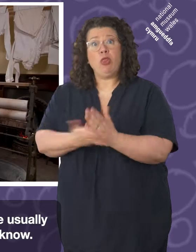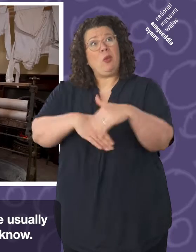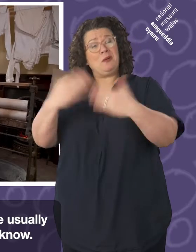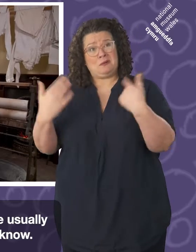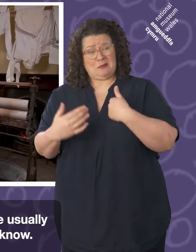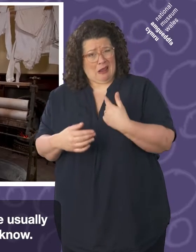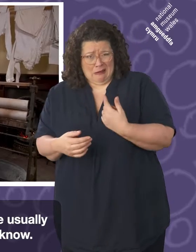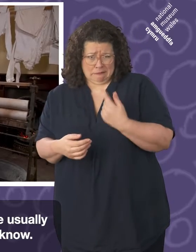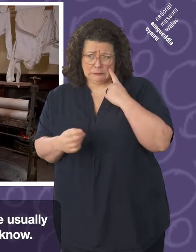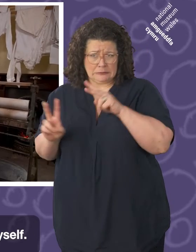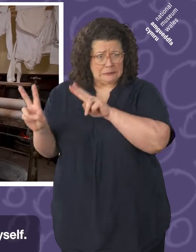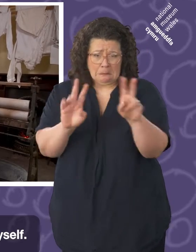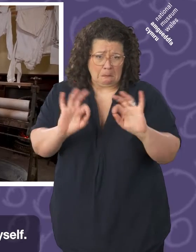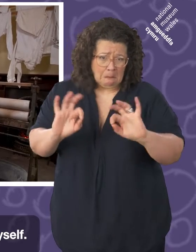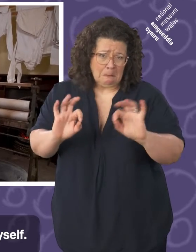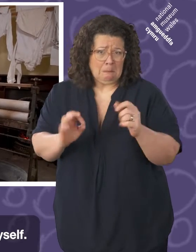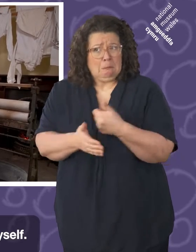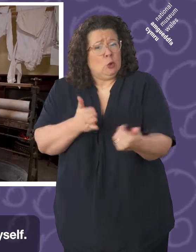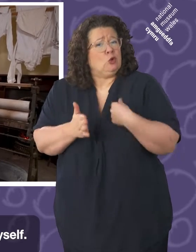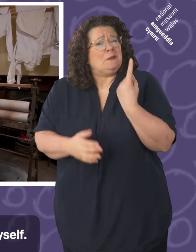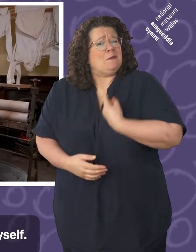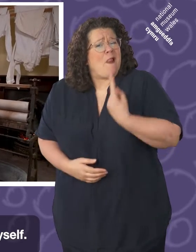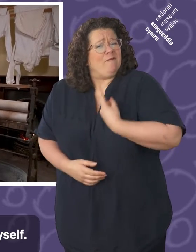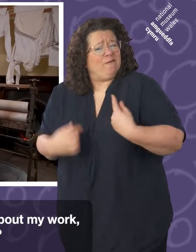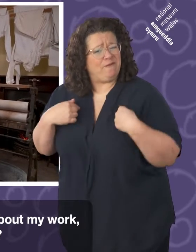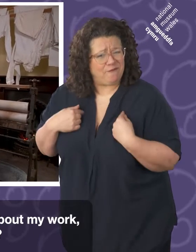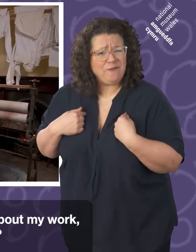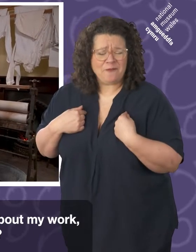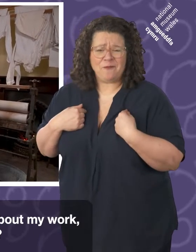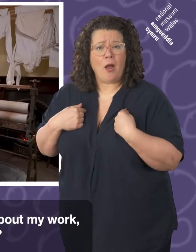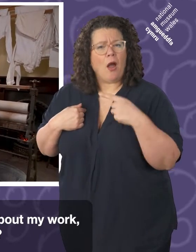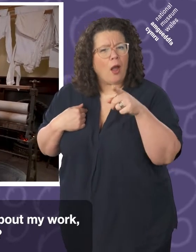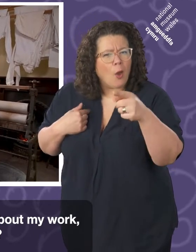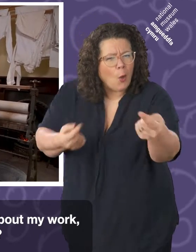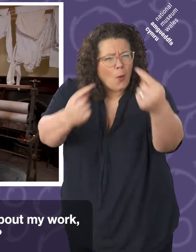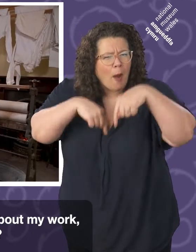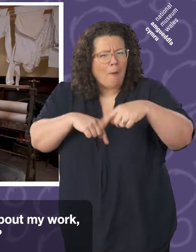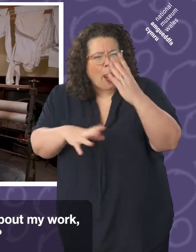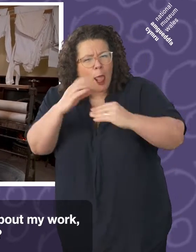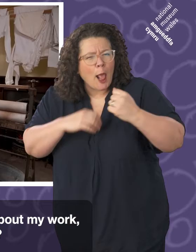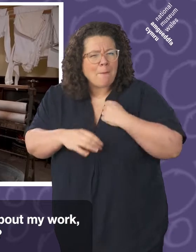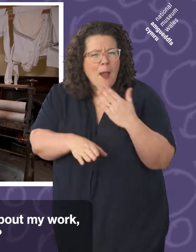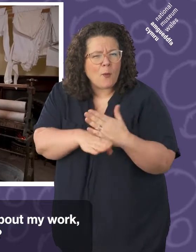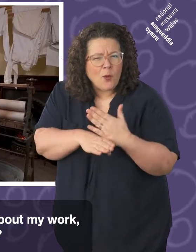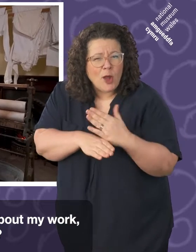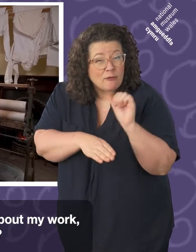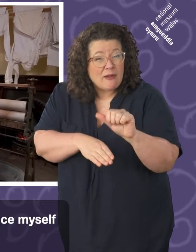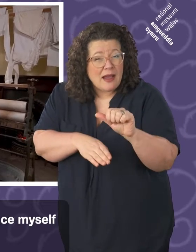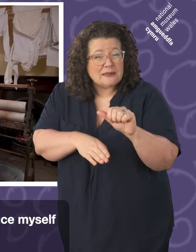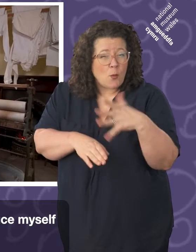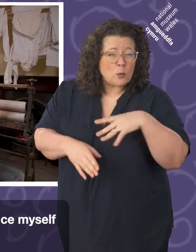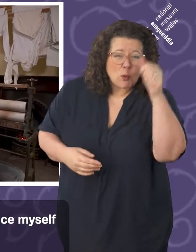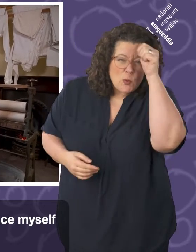anyone usually in the day, you know. I'm here by myself. You've come to learn about my work, have